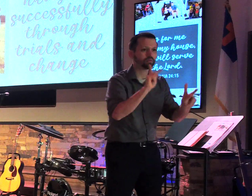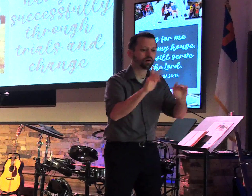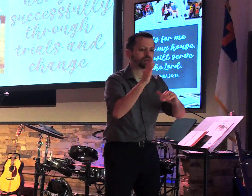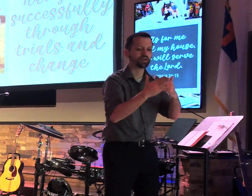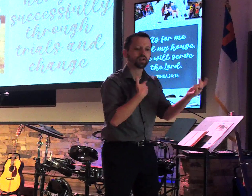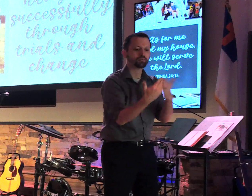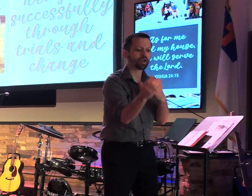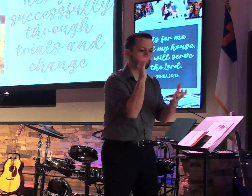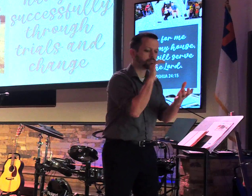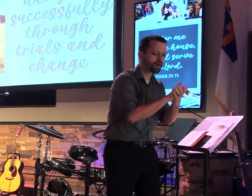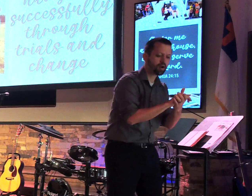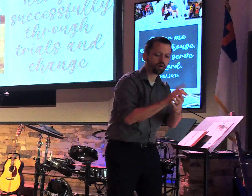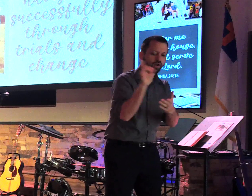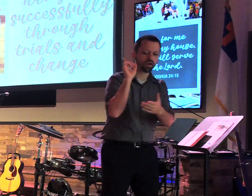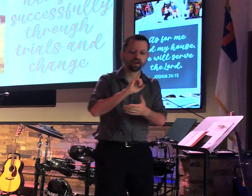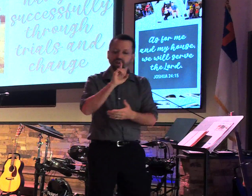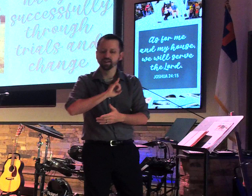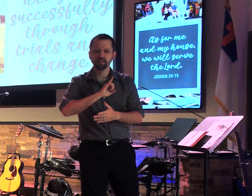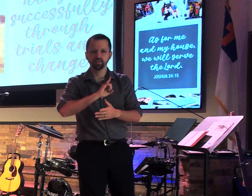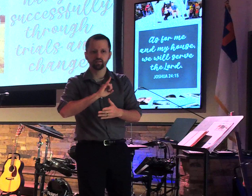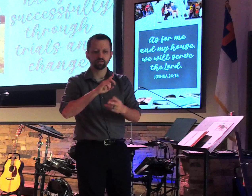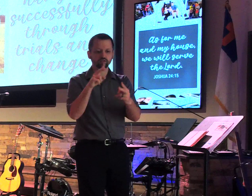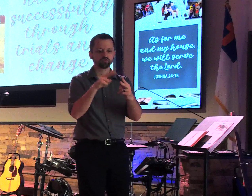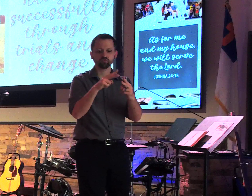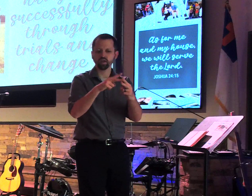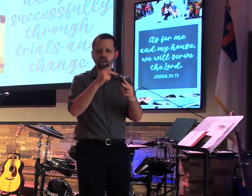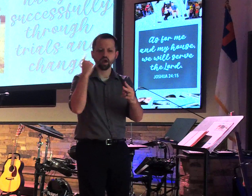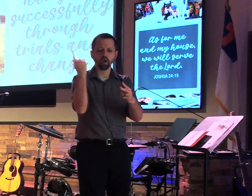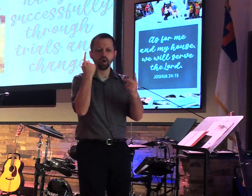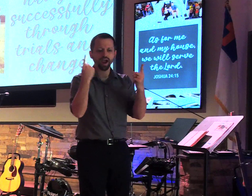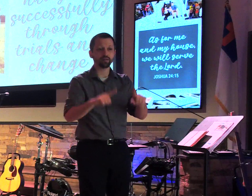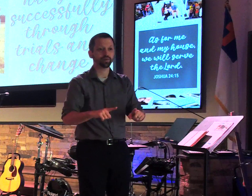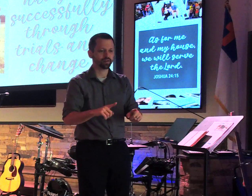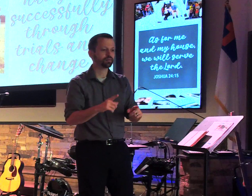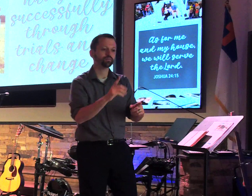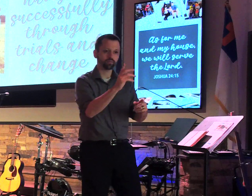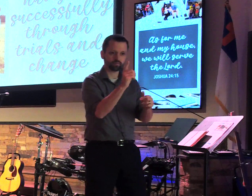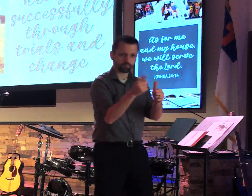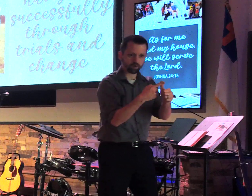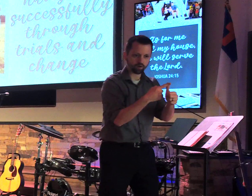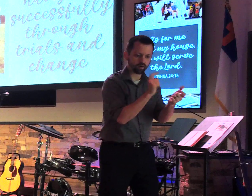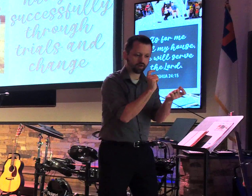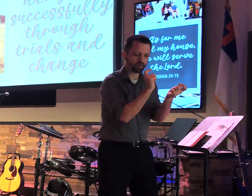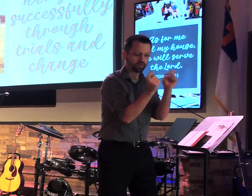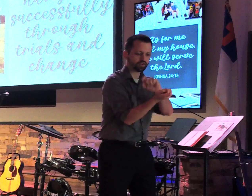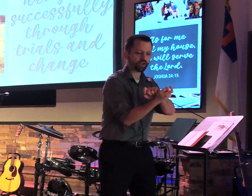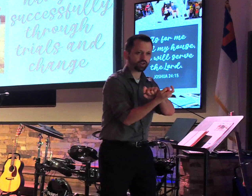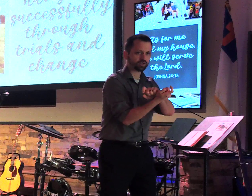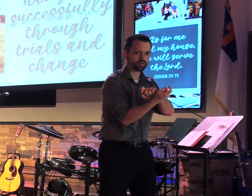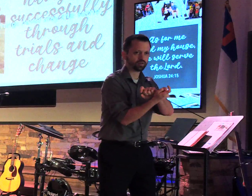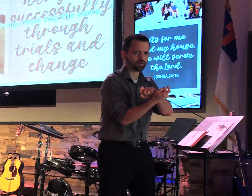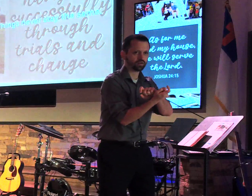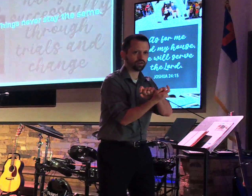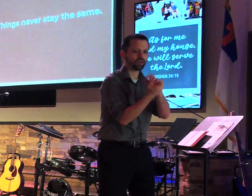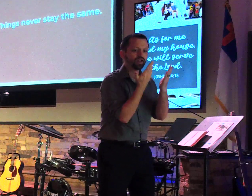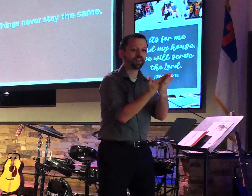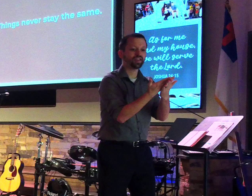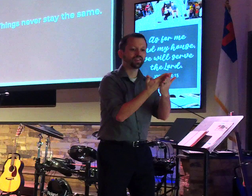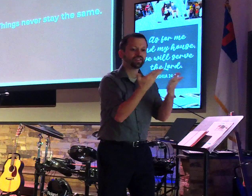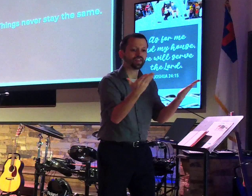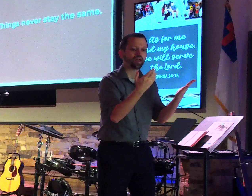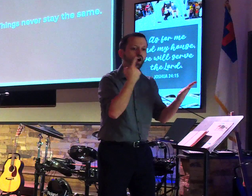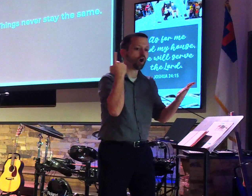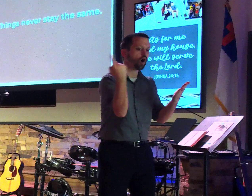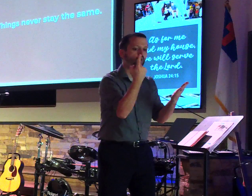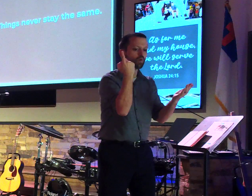or single, this is true. Change is inevitable. Okay, change is inevitable. Things never